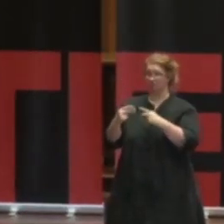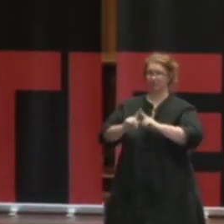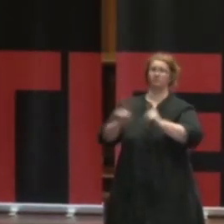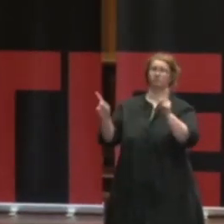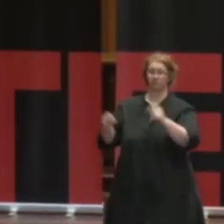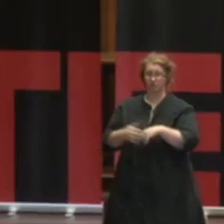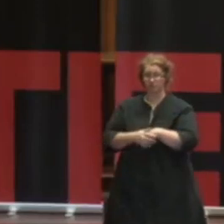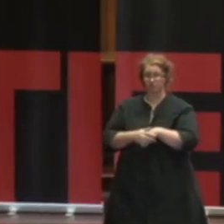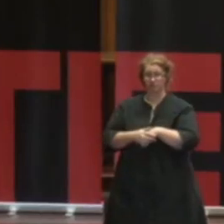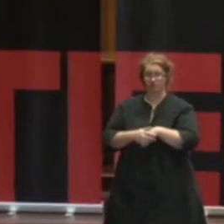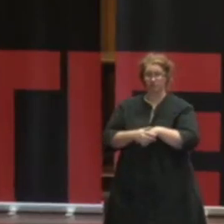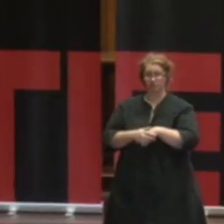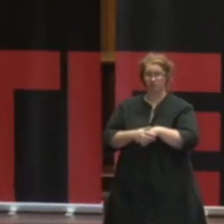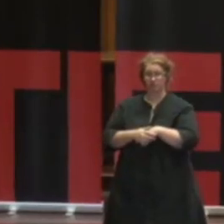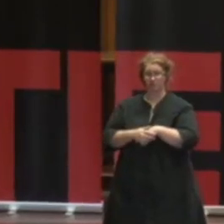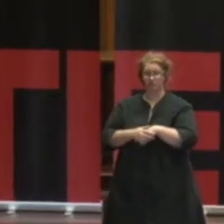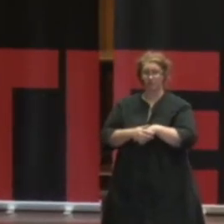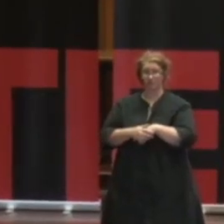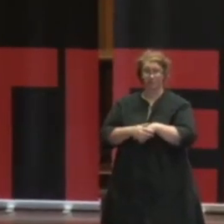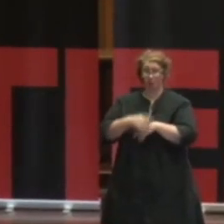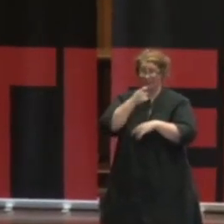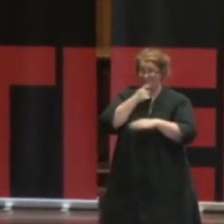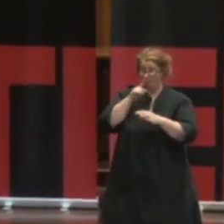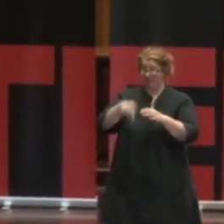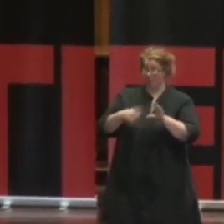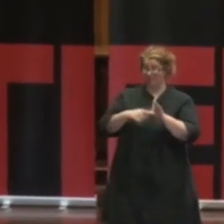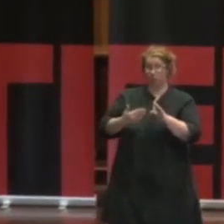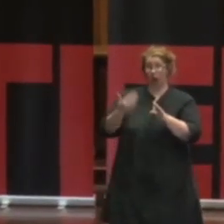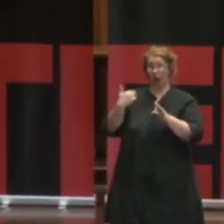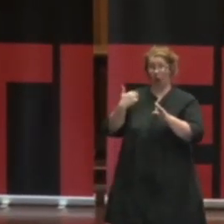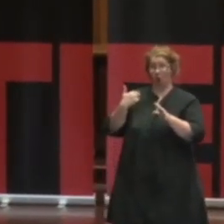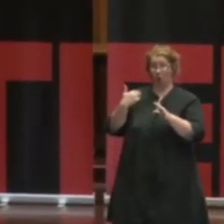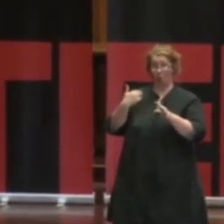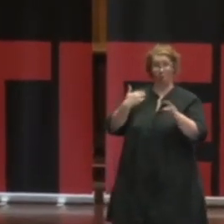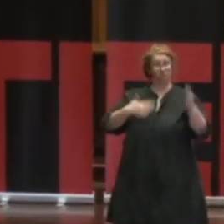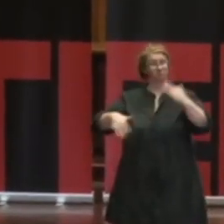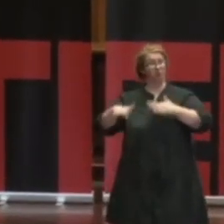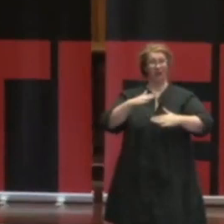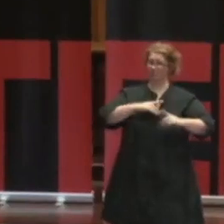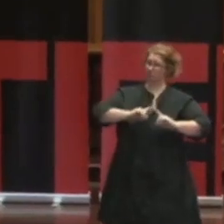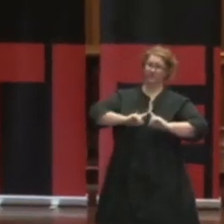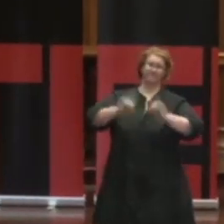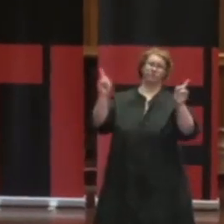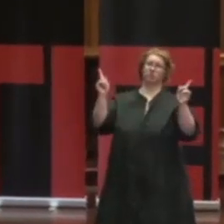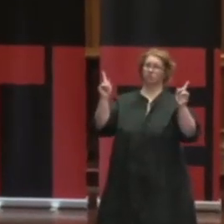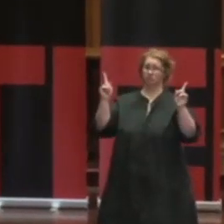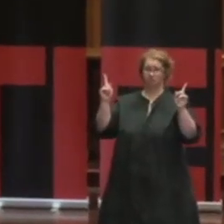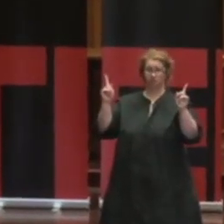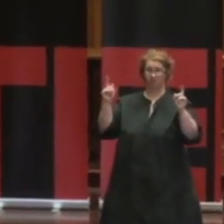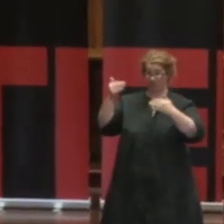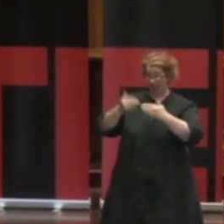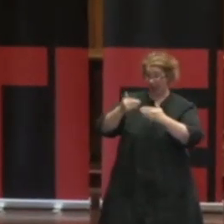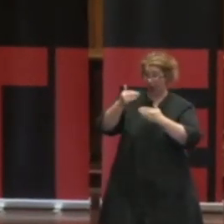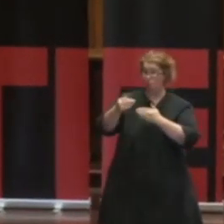A few thousand years ago, society was completely different to society today. A few thousand years hence, it will be completely different